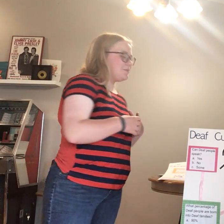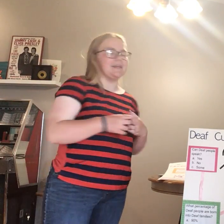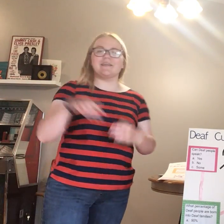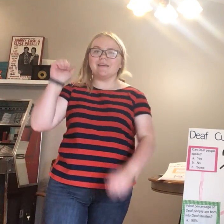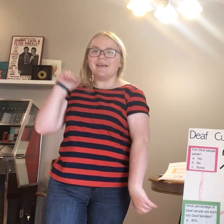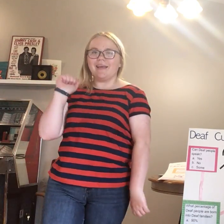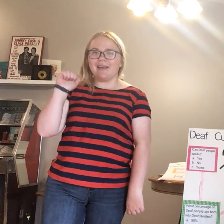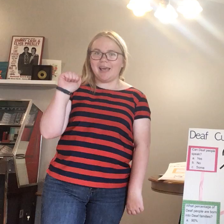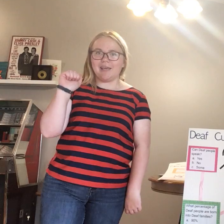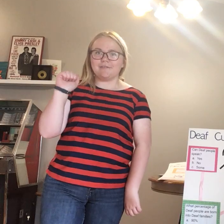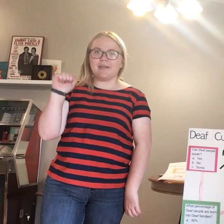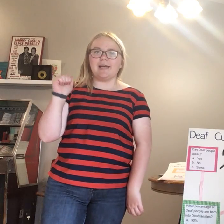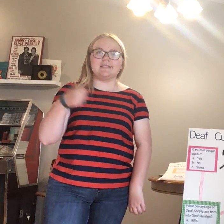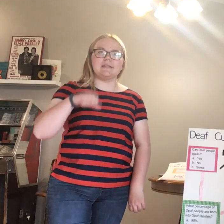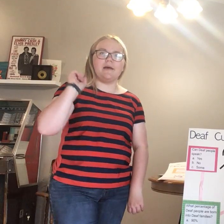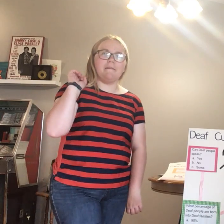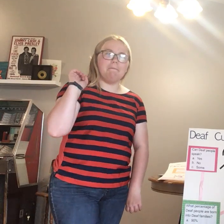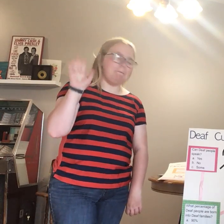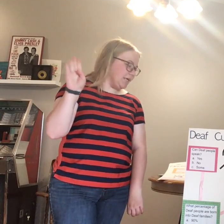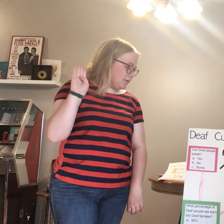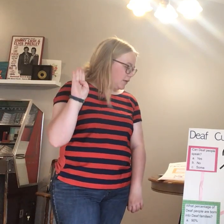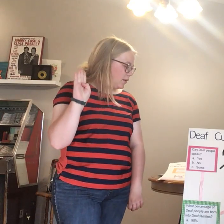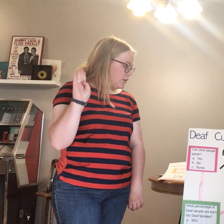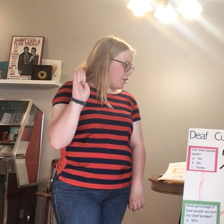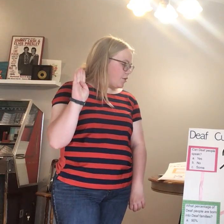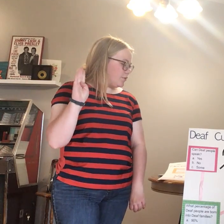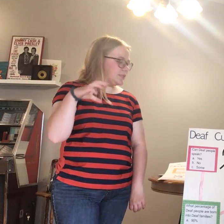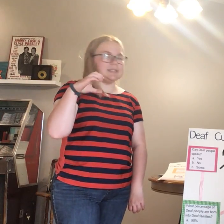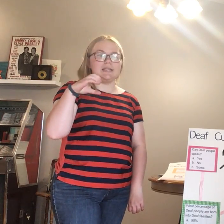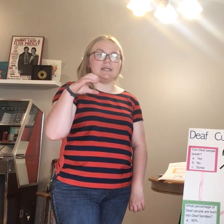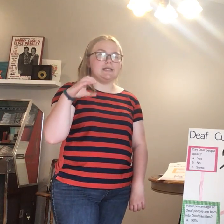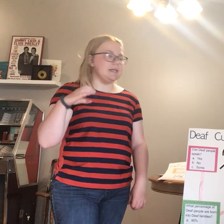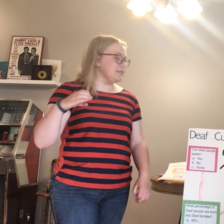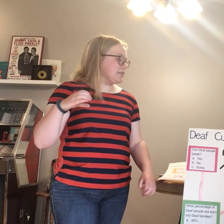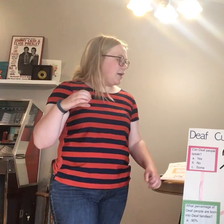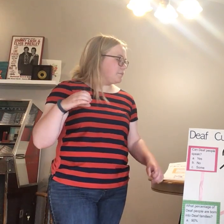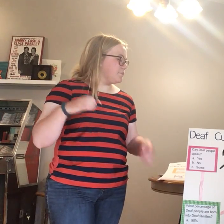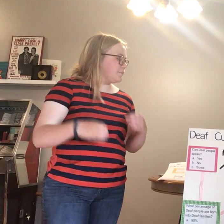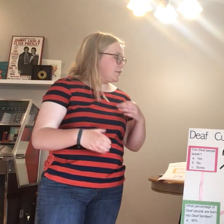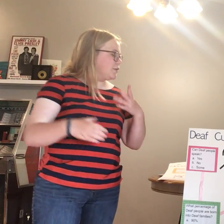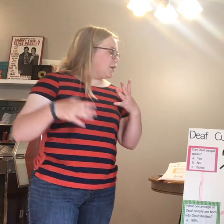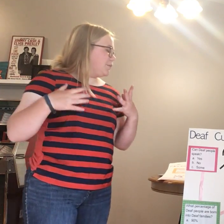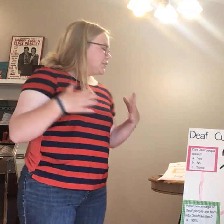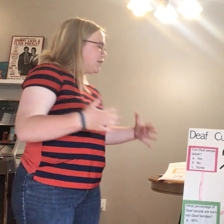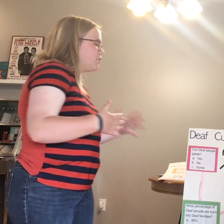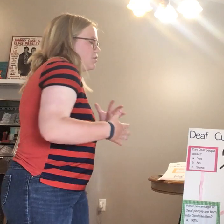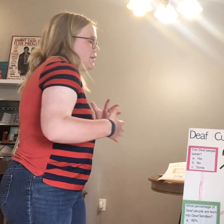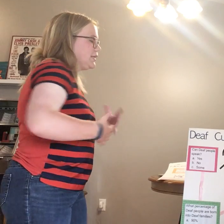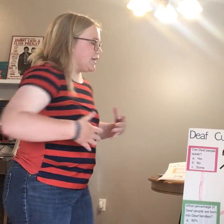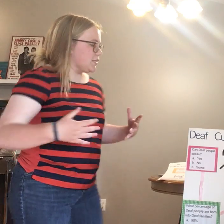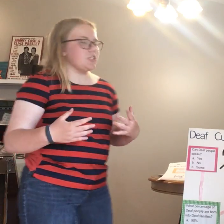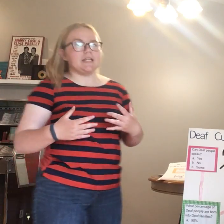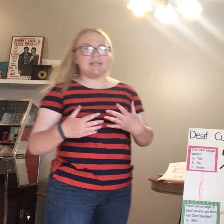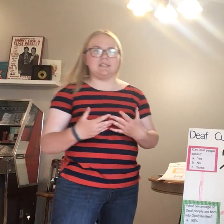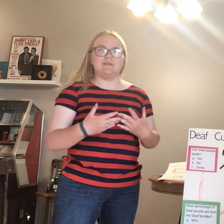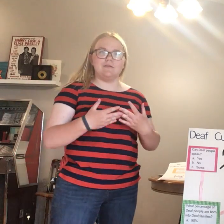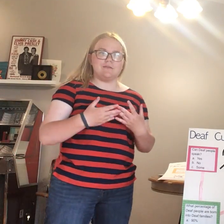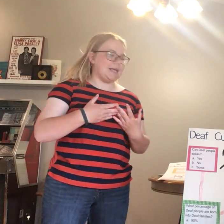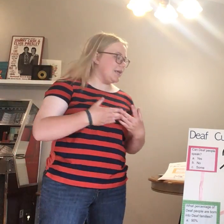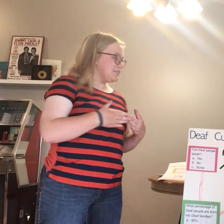speak? A for yes, B, no, C, some. I'm going to give you all a minute to answer this. Can